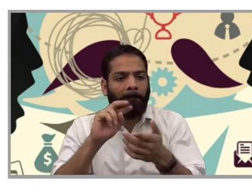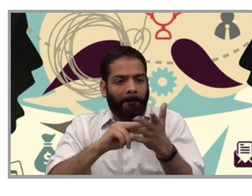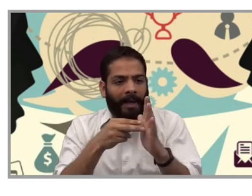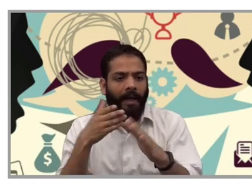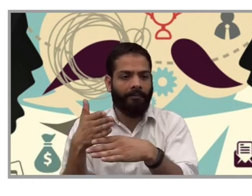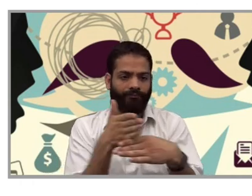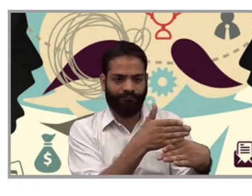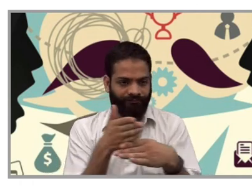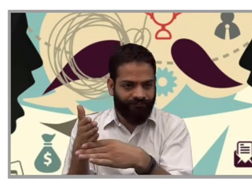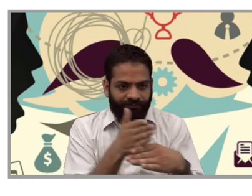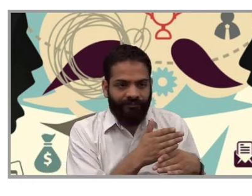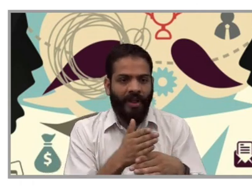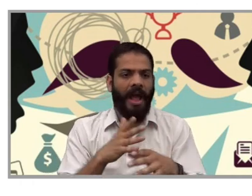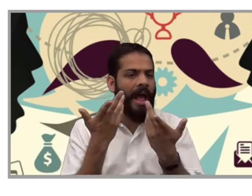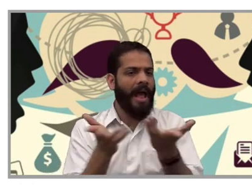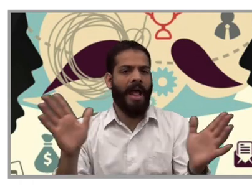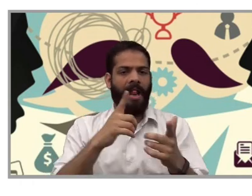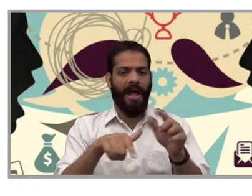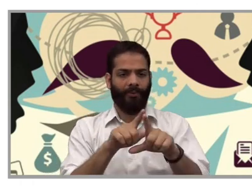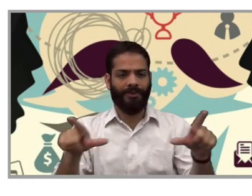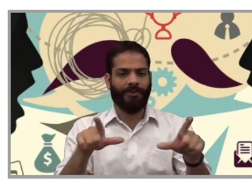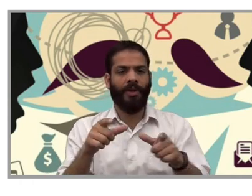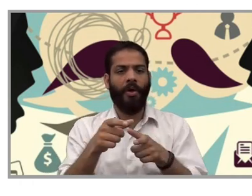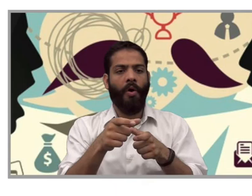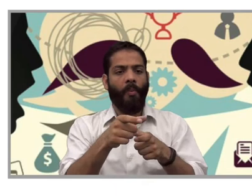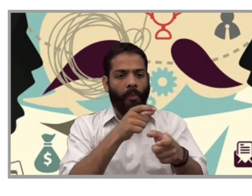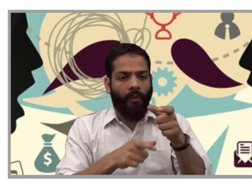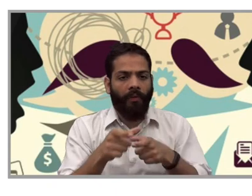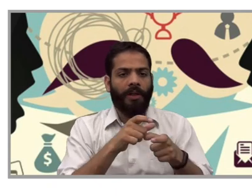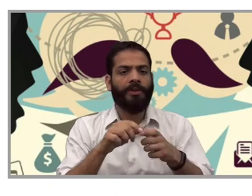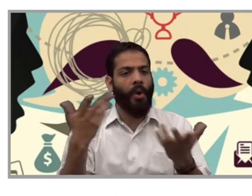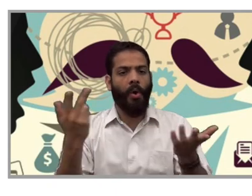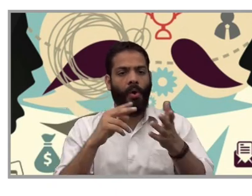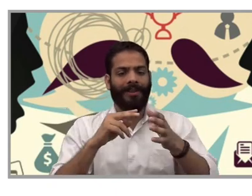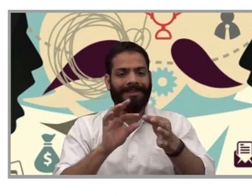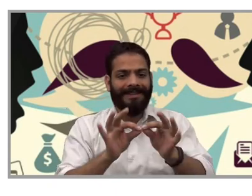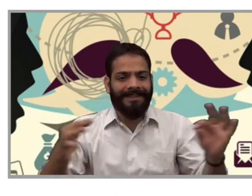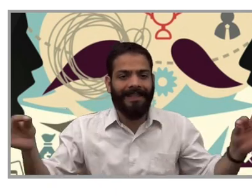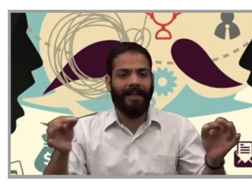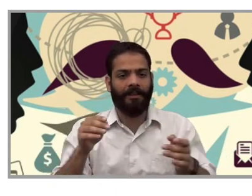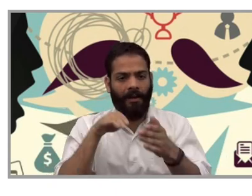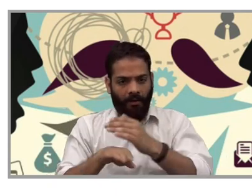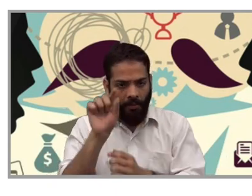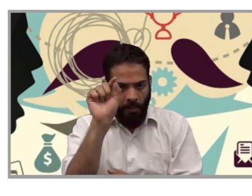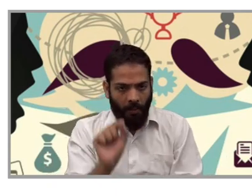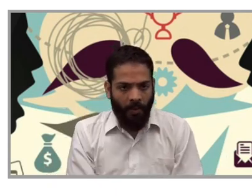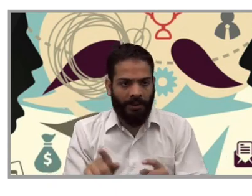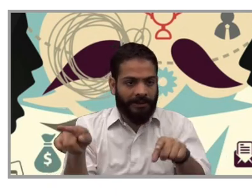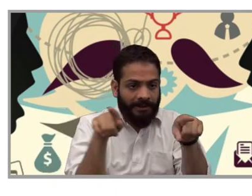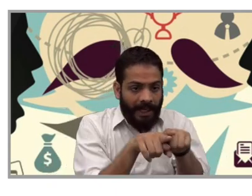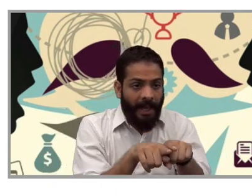is based on the shared meanings of signs in the language and similar morphological and syntactic properties.